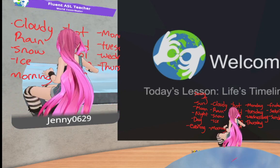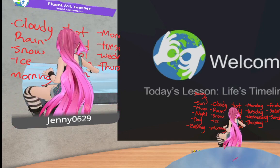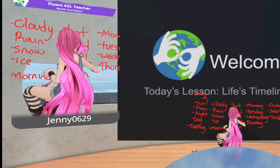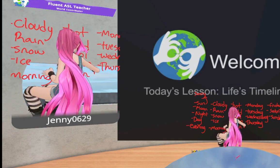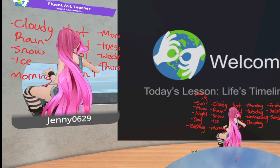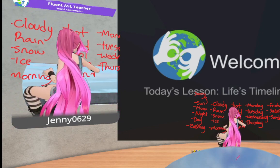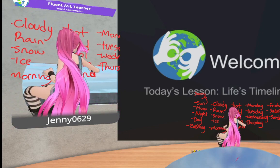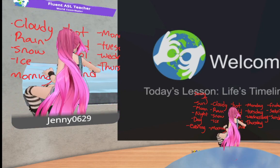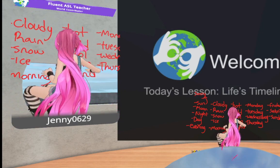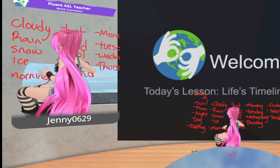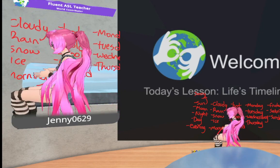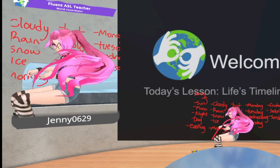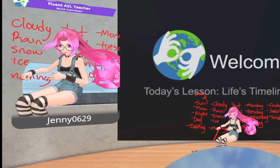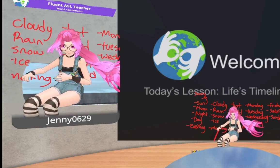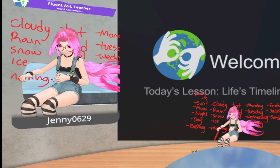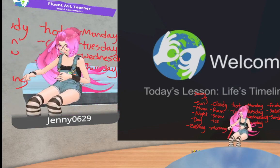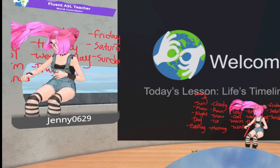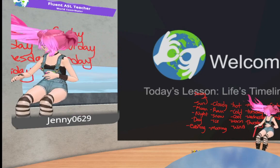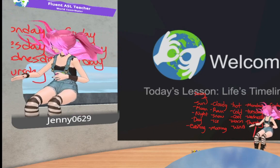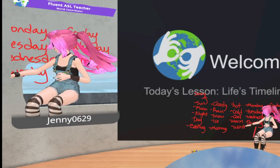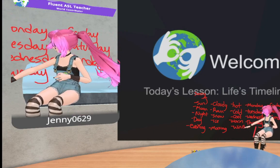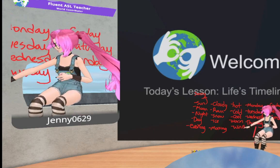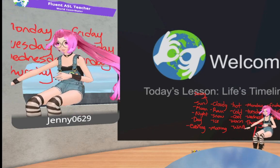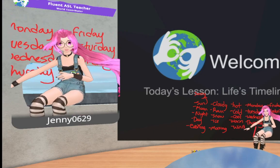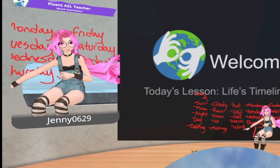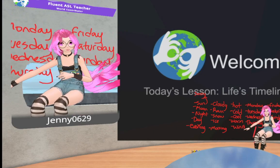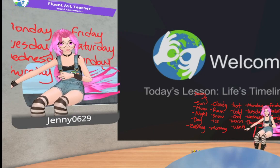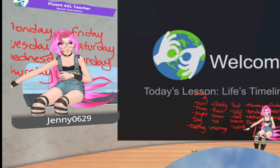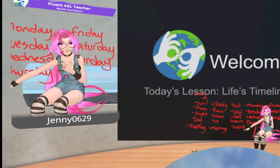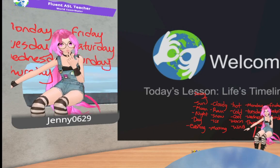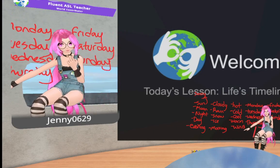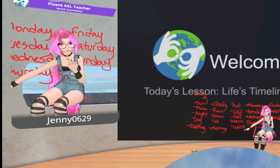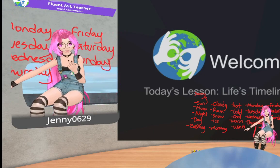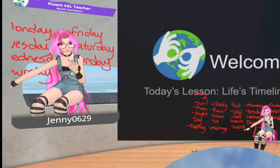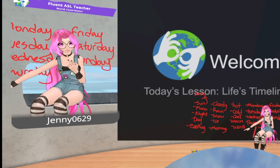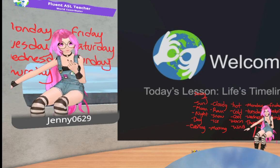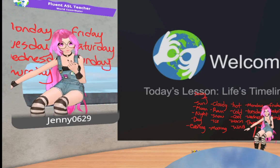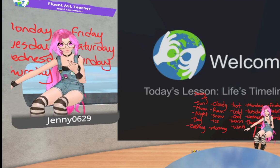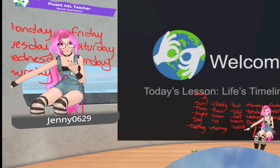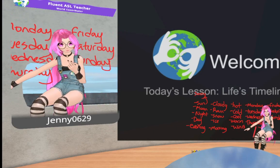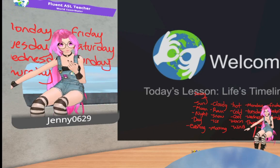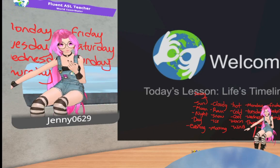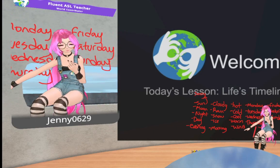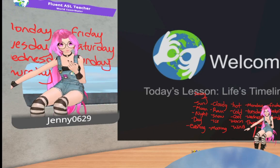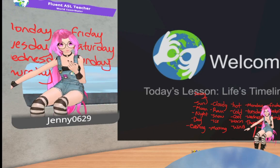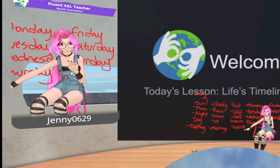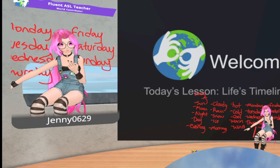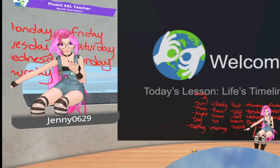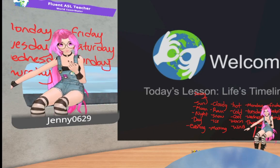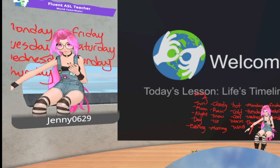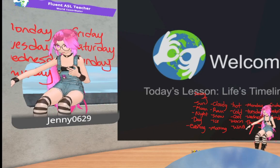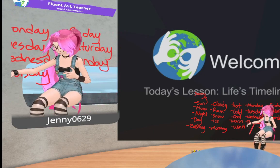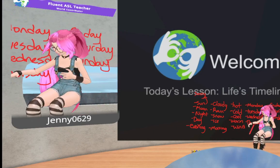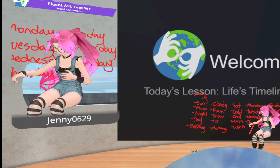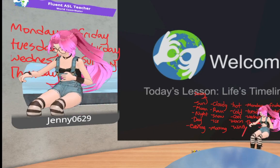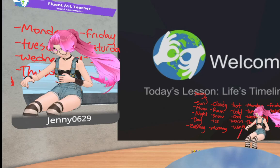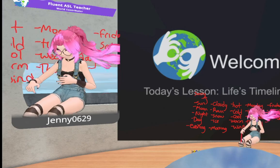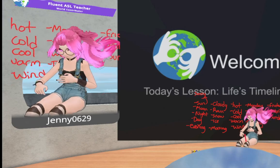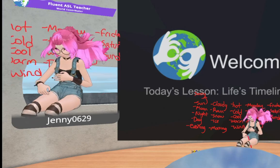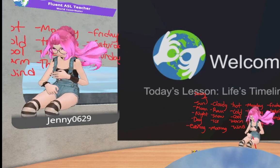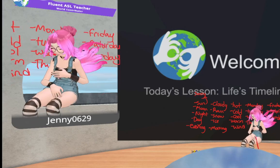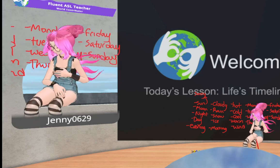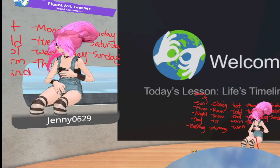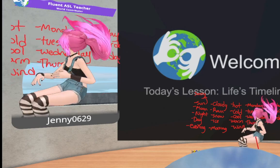Windy or wind. So we're going to put that down. Can you even see this? Is this too low? Can you see that? No, it's fine. Okay.